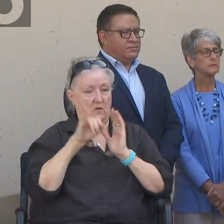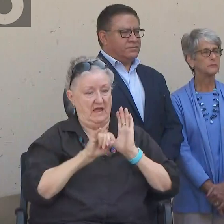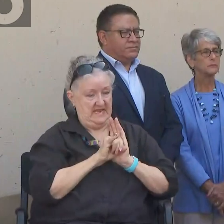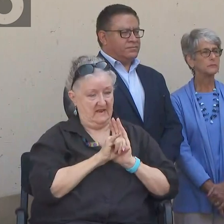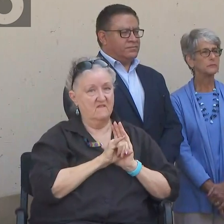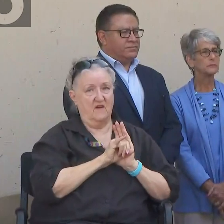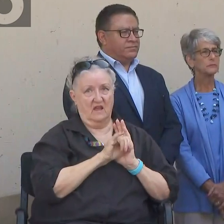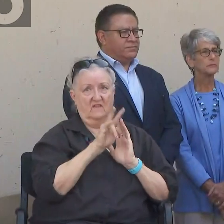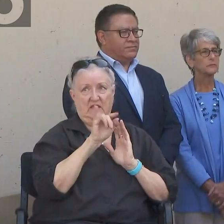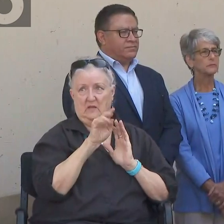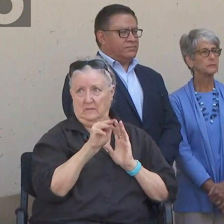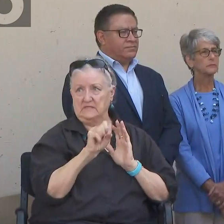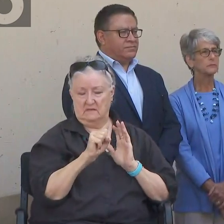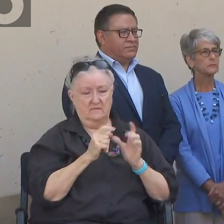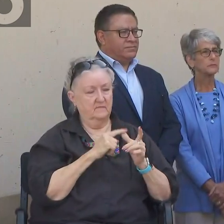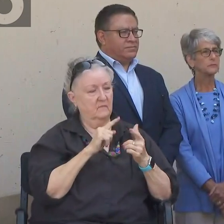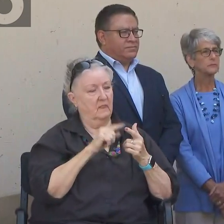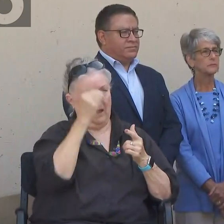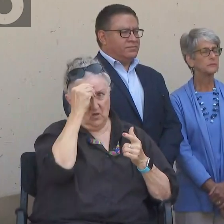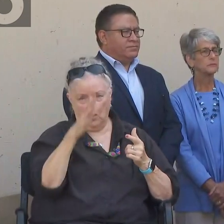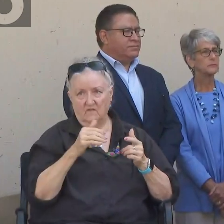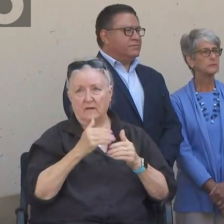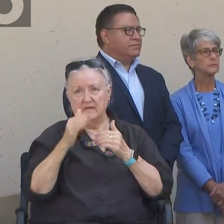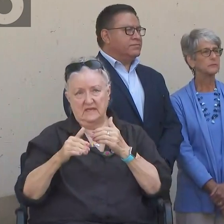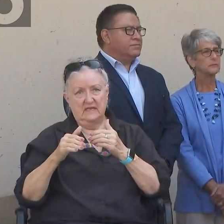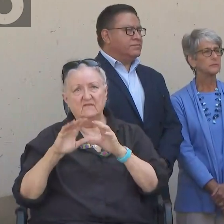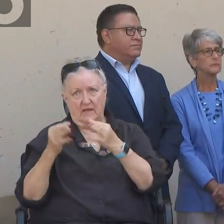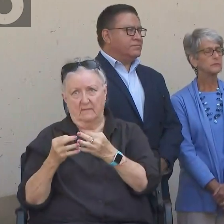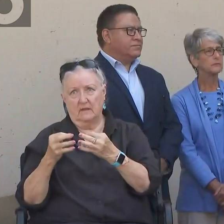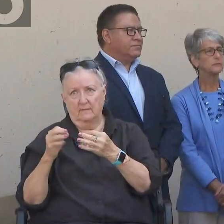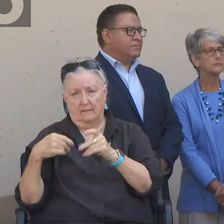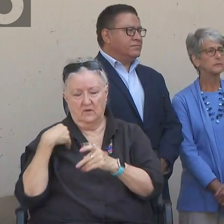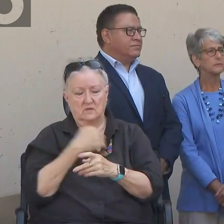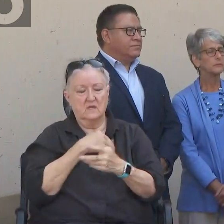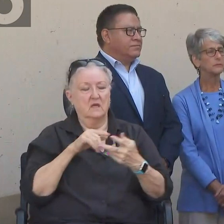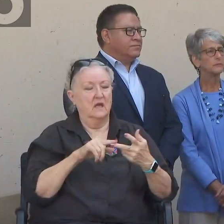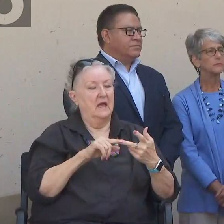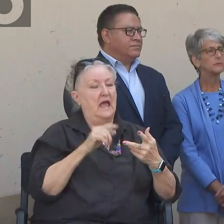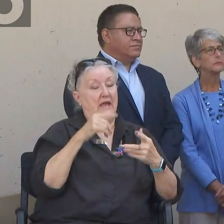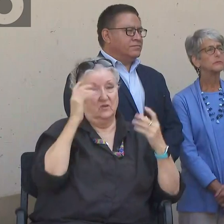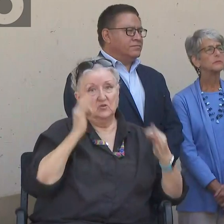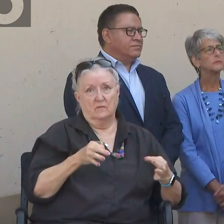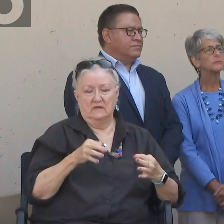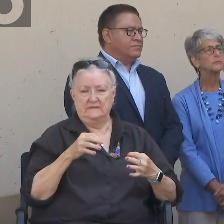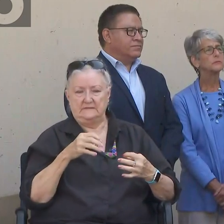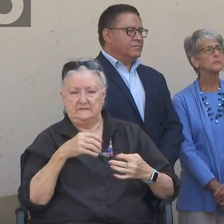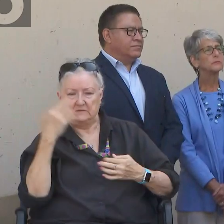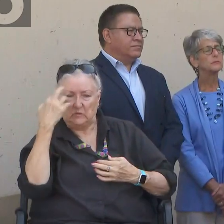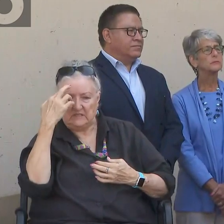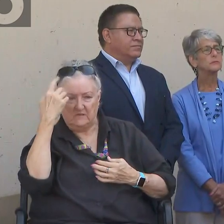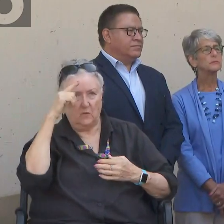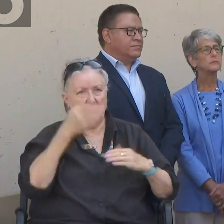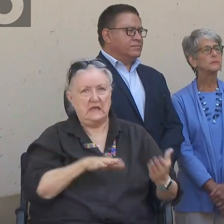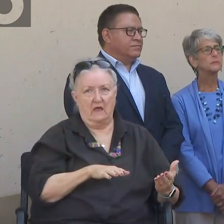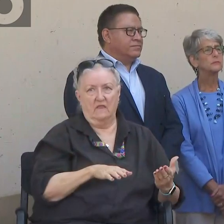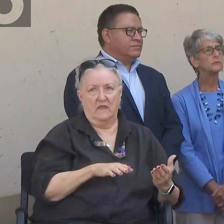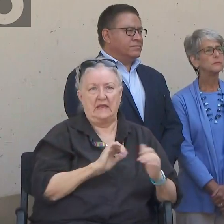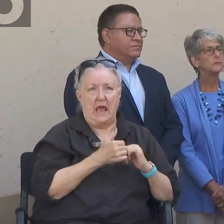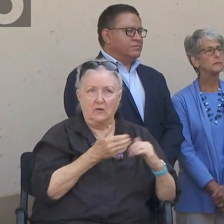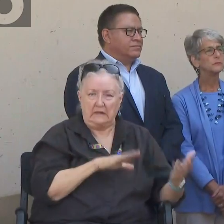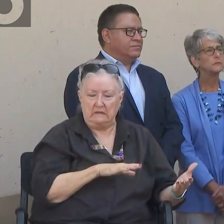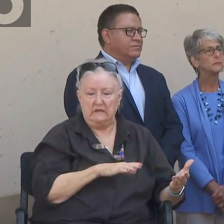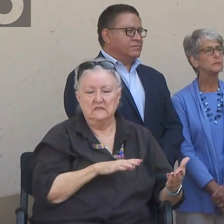victims, for notifying the next of kin, and for determining the cause and manner of death. We have asked